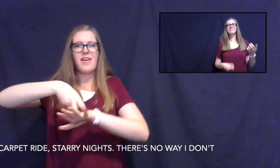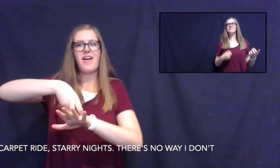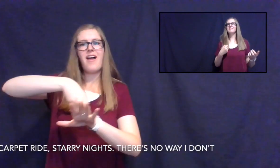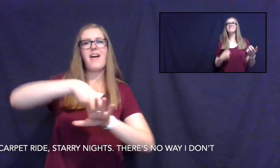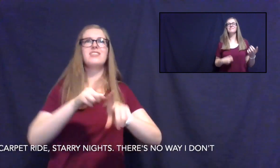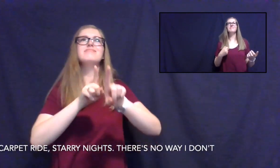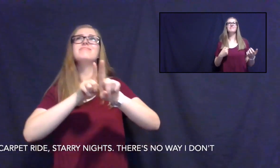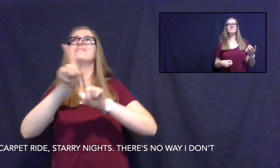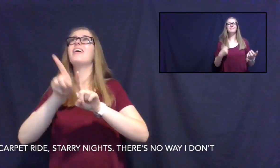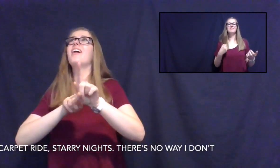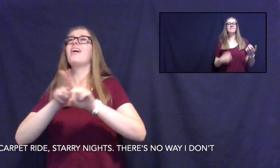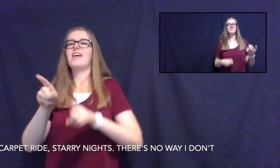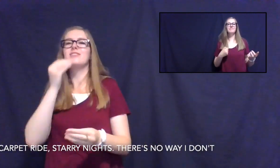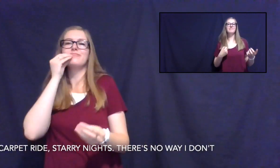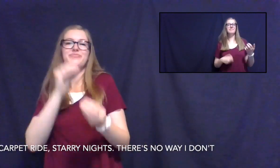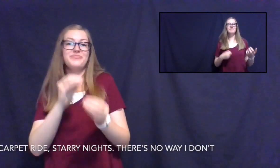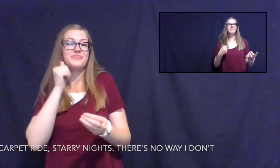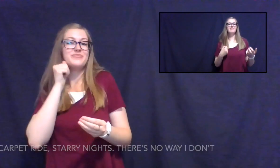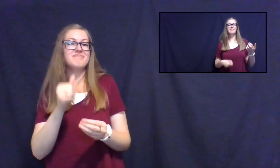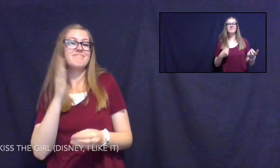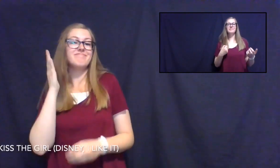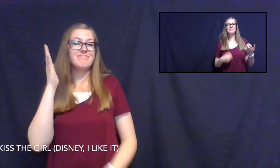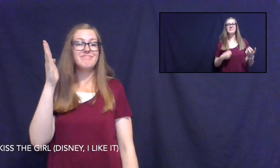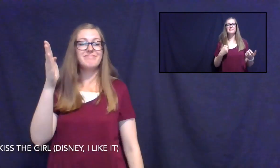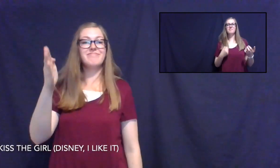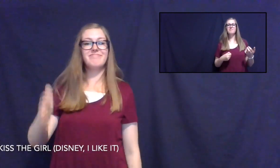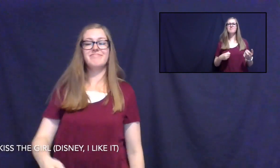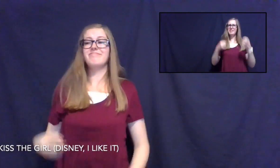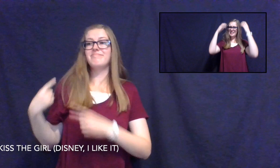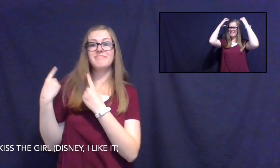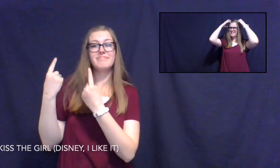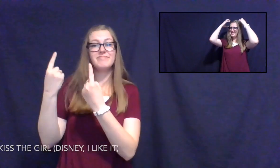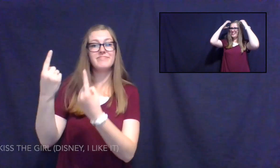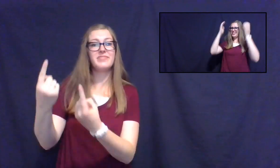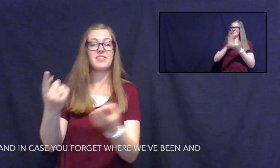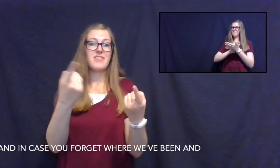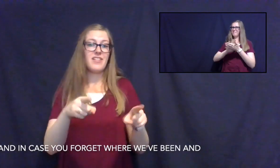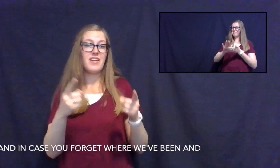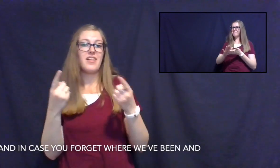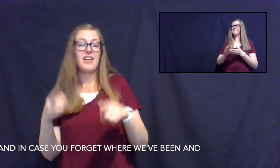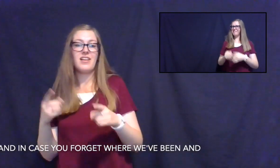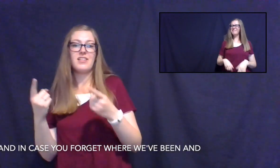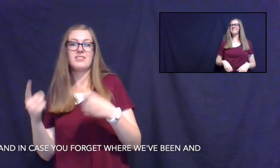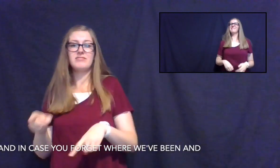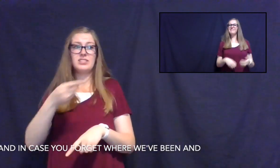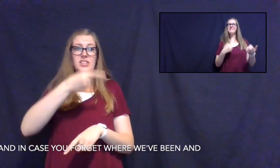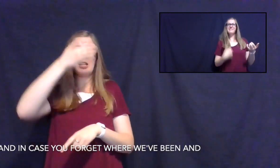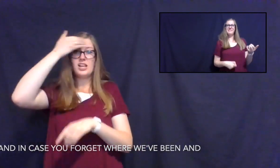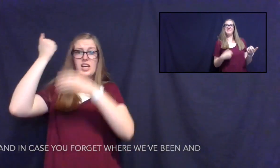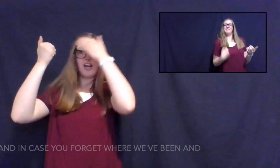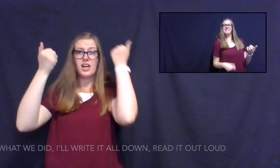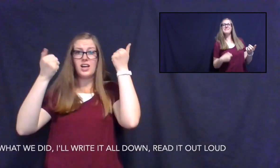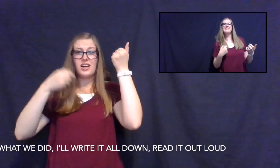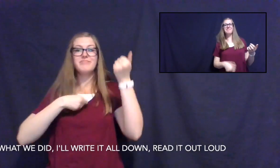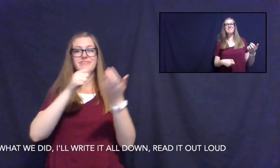Carving rides, starry nights There's no way I don't kiss you Oh my girl In case you forget Where we've